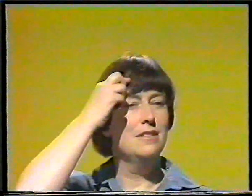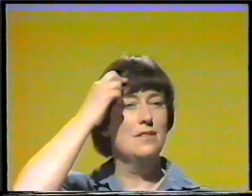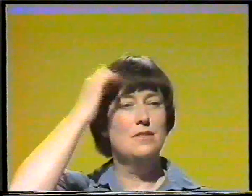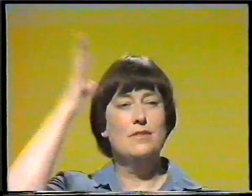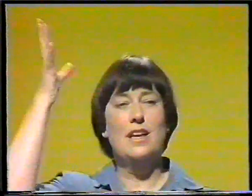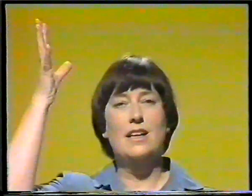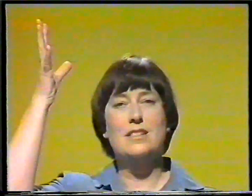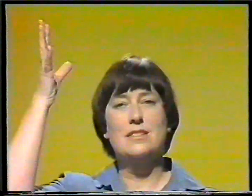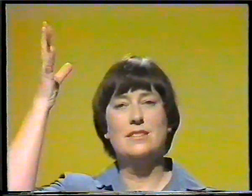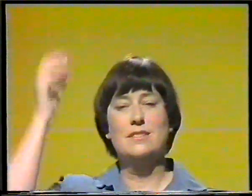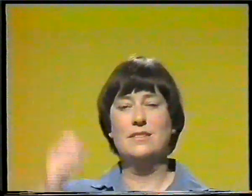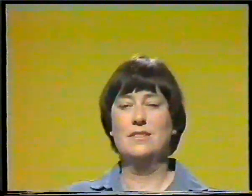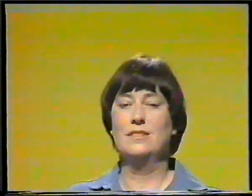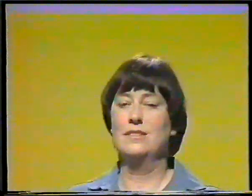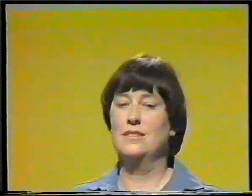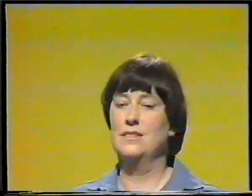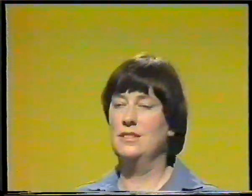To forget.